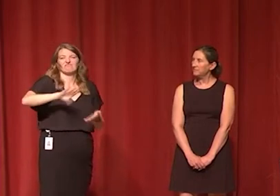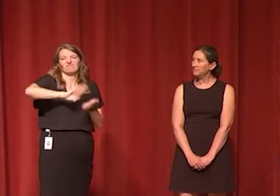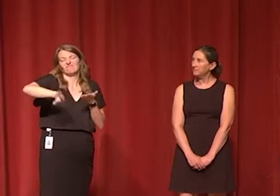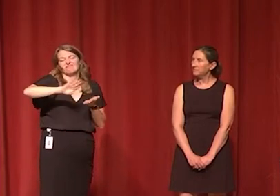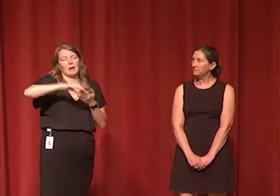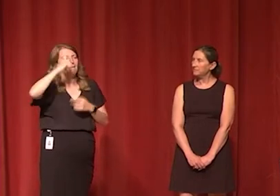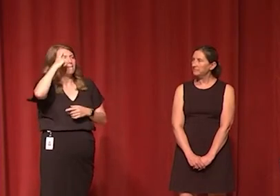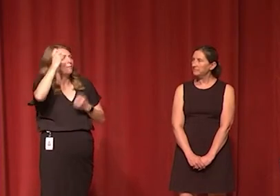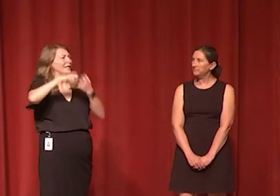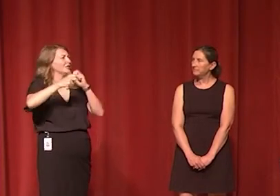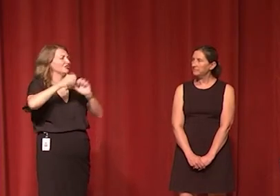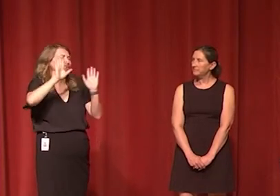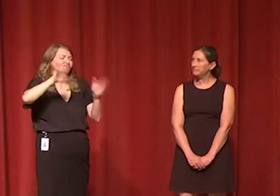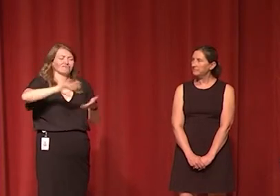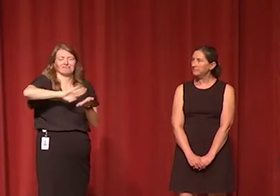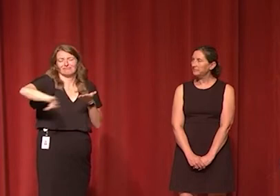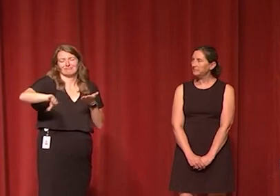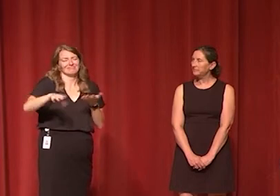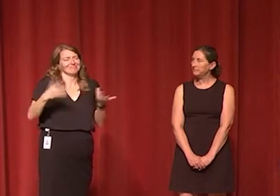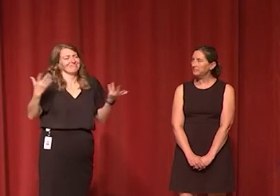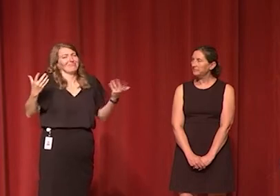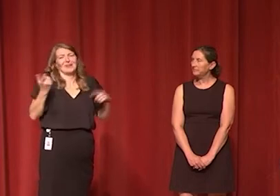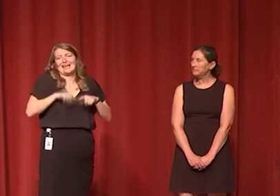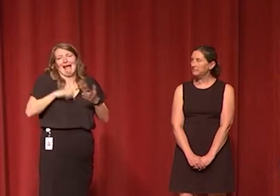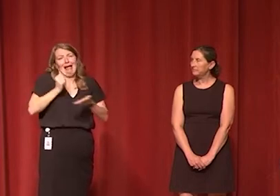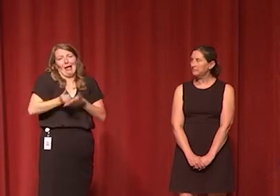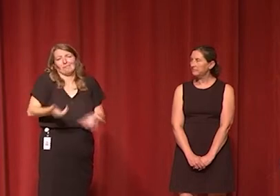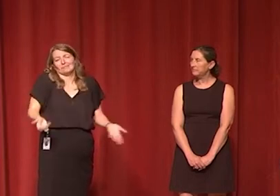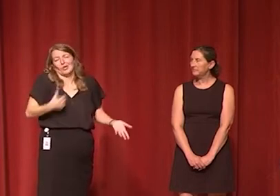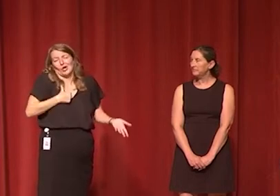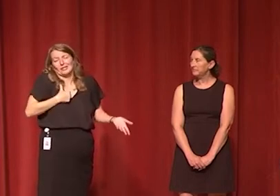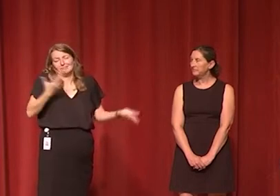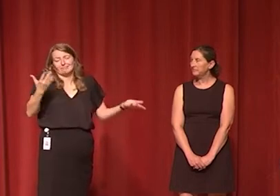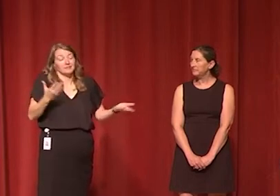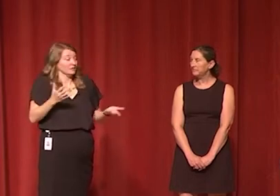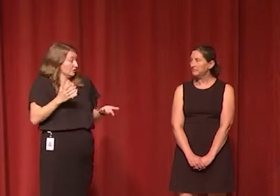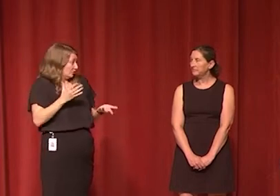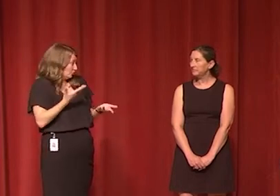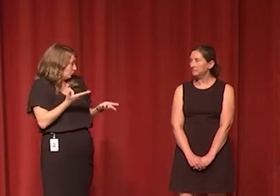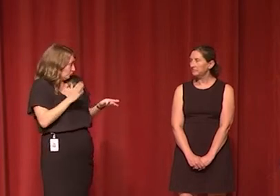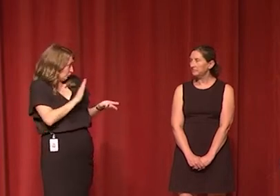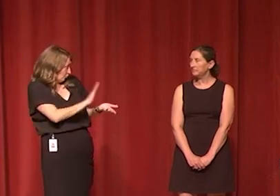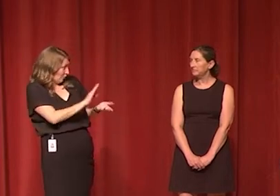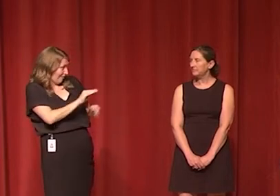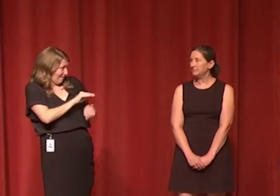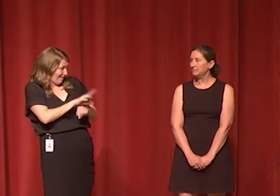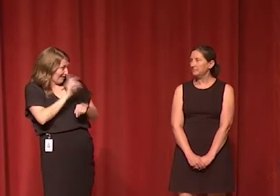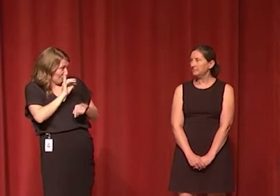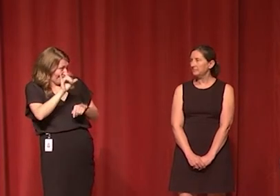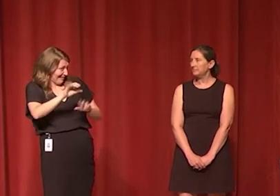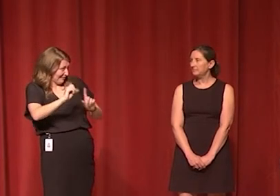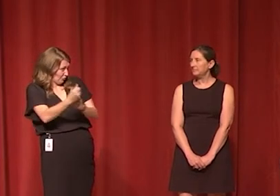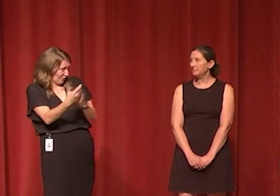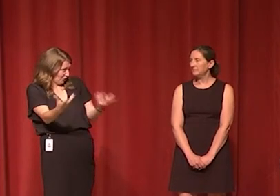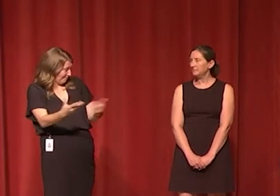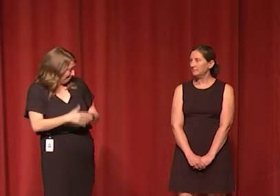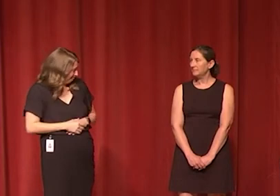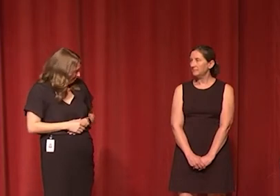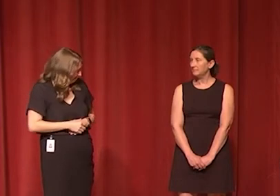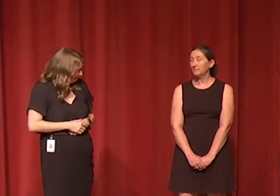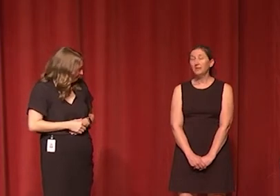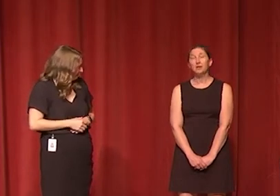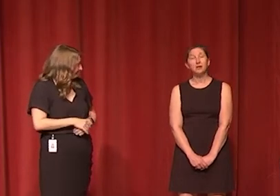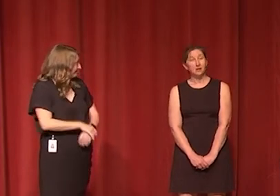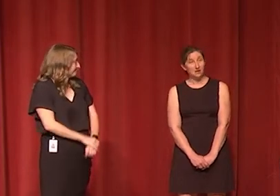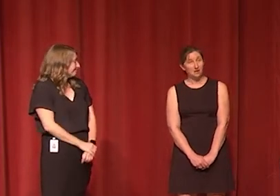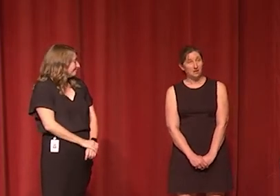wanting to investigate, saying there isn't much we can do anyway. What's your advice for those in our situation? My advice